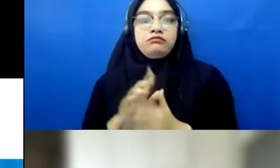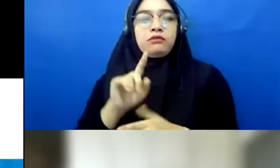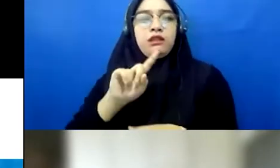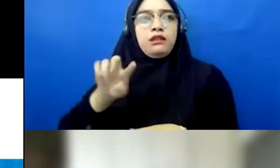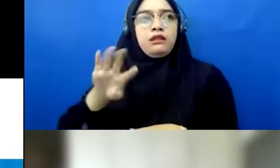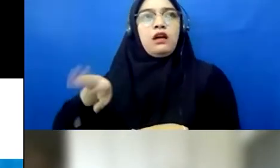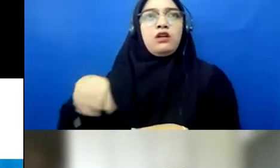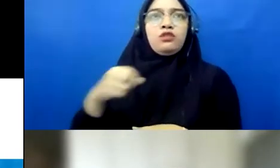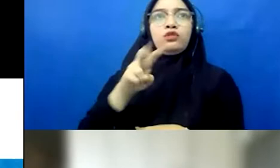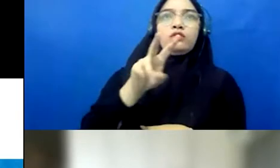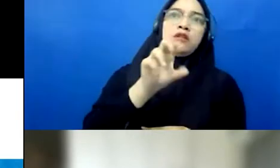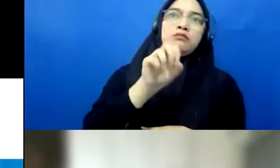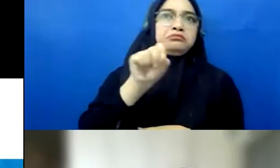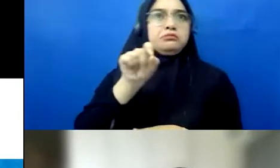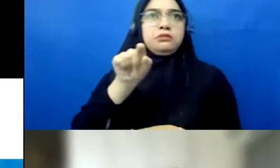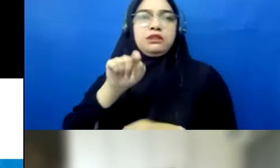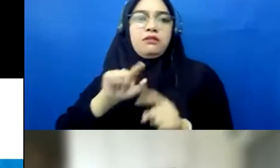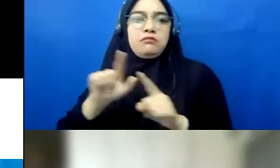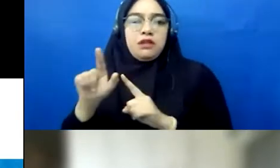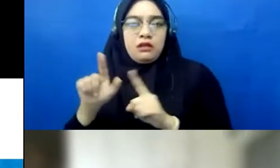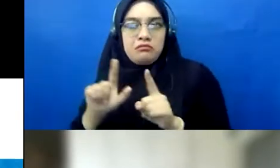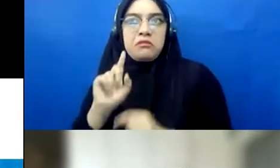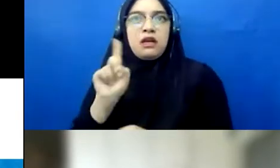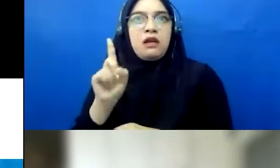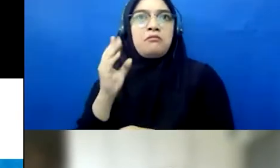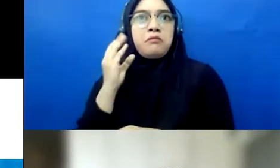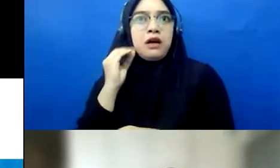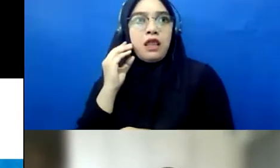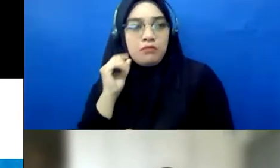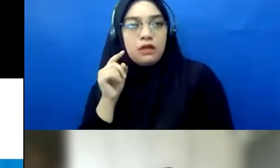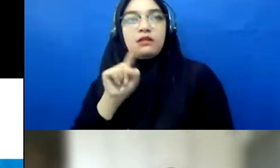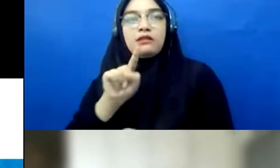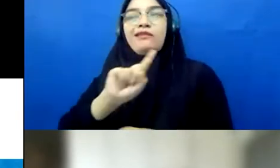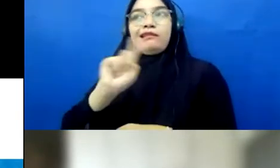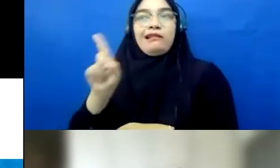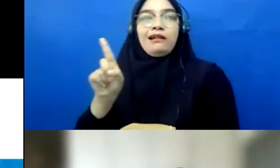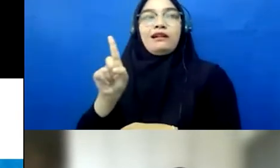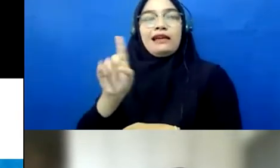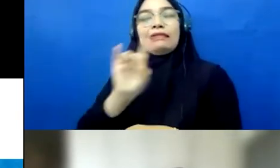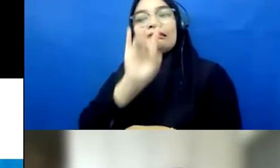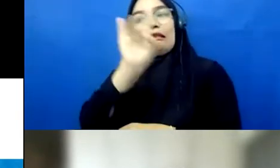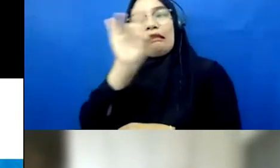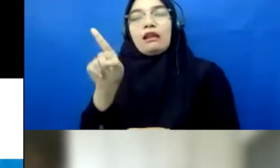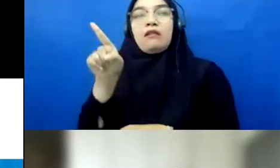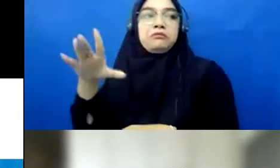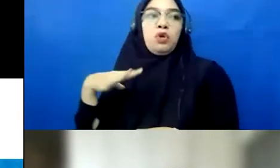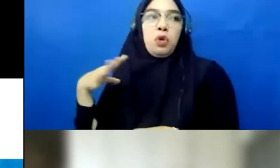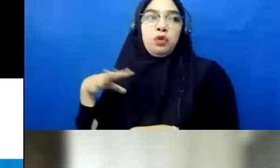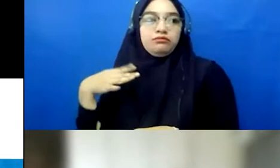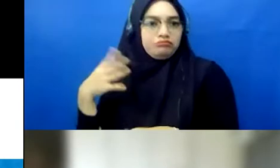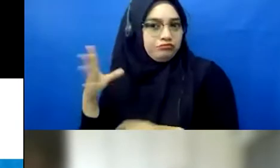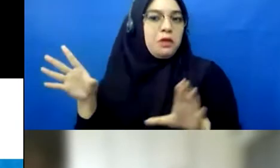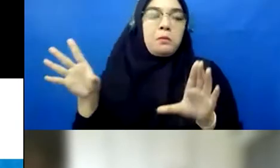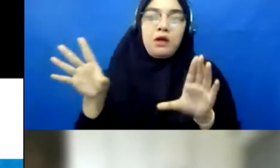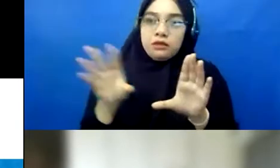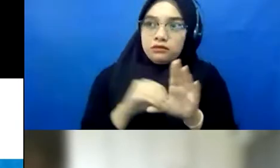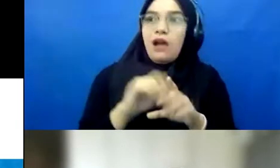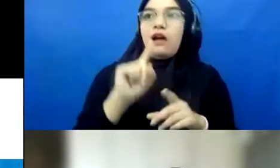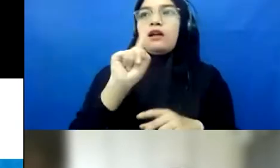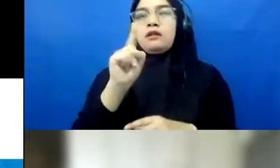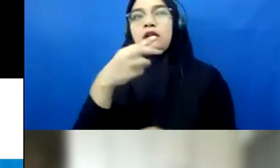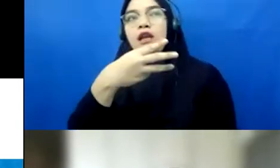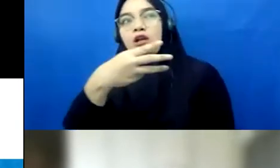He is also an author and a lecturer. You know, his articles and books on social impact, development, economics,